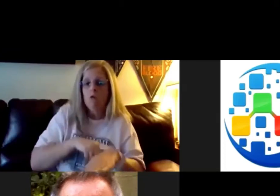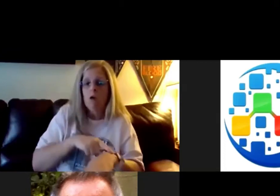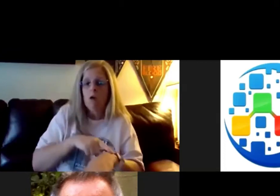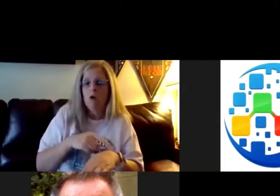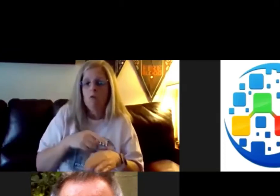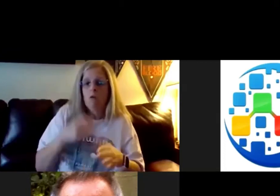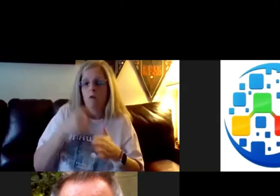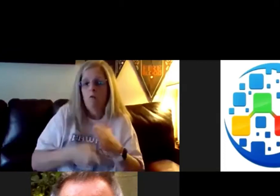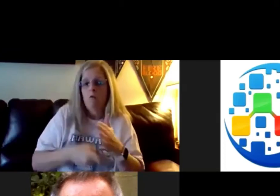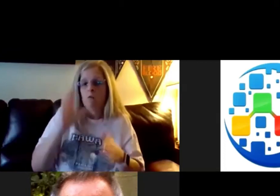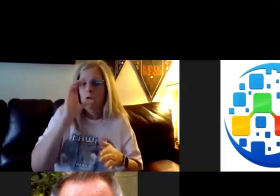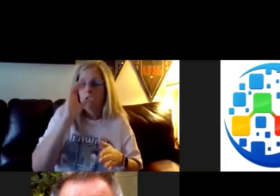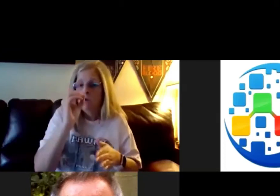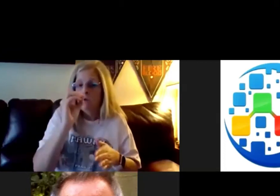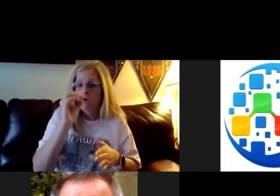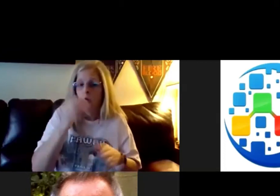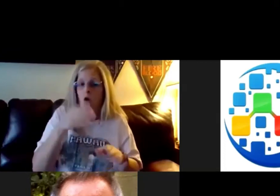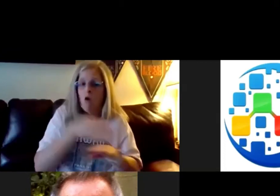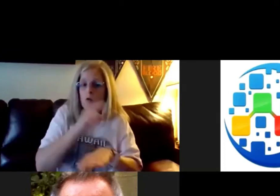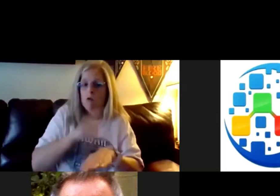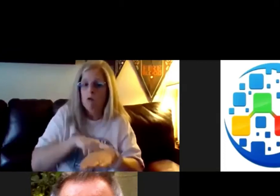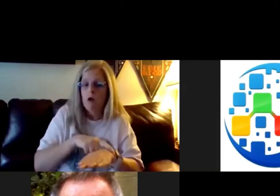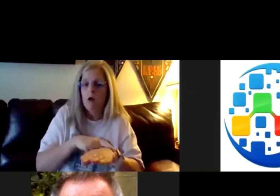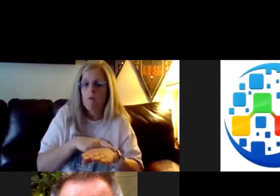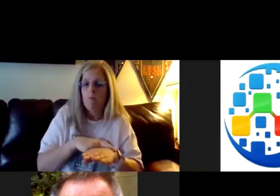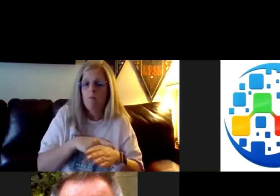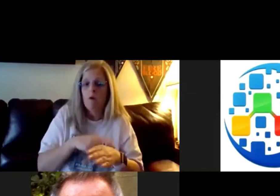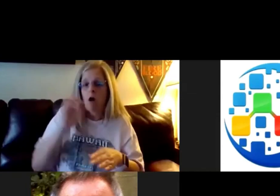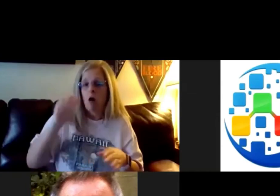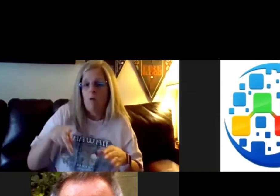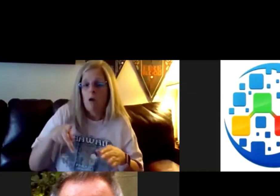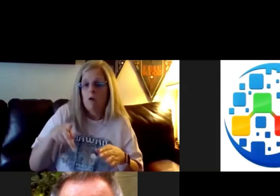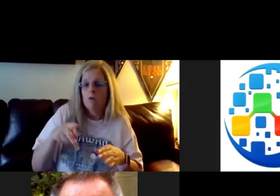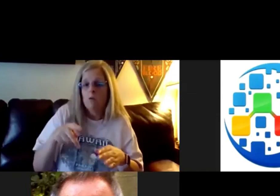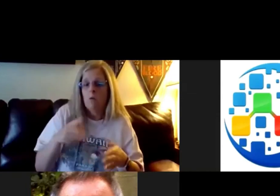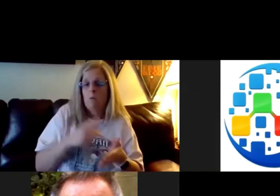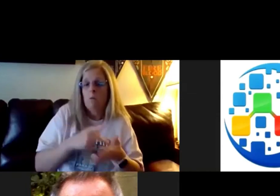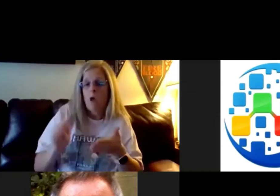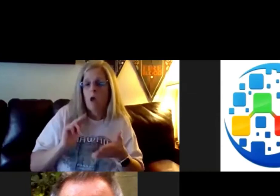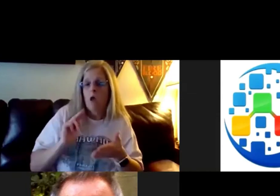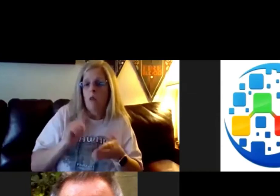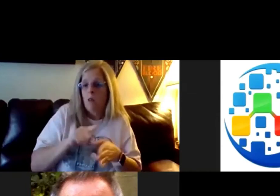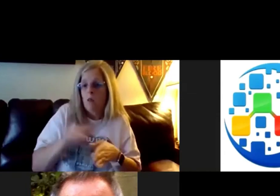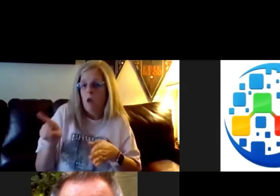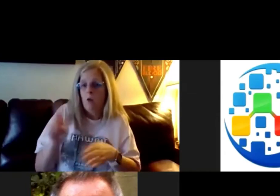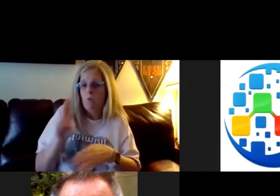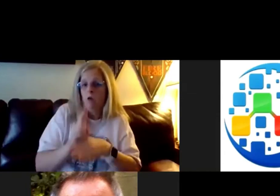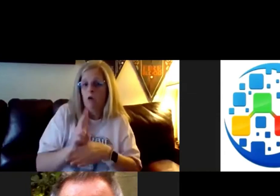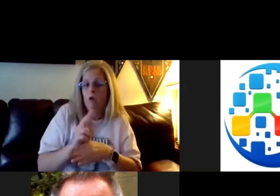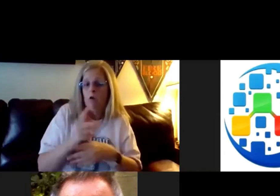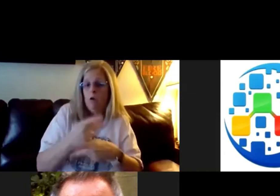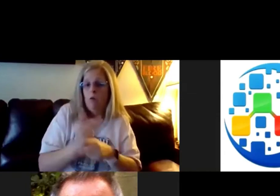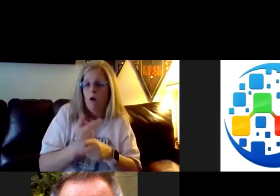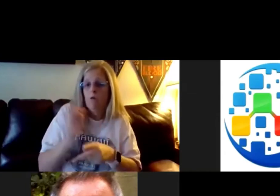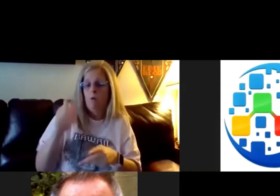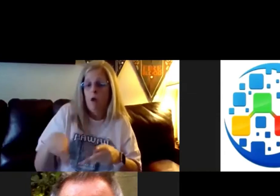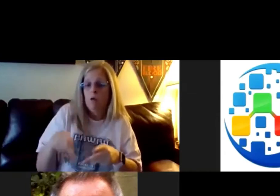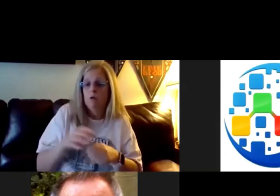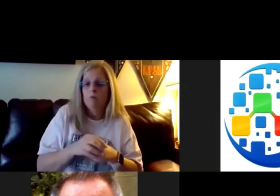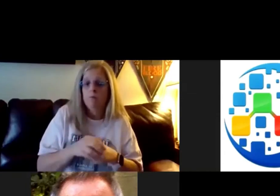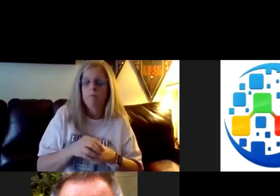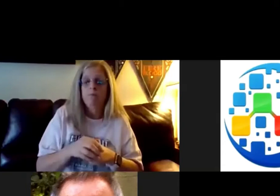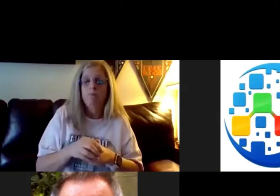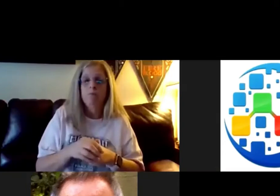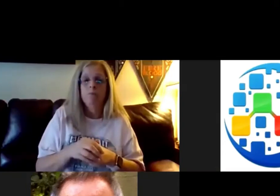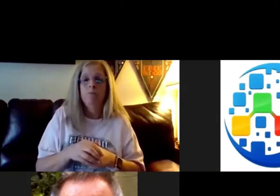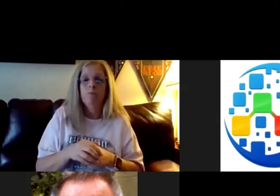will be zero. And over time, Onpassive will pay them to use the products of Onpassive.